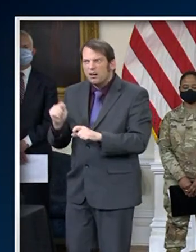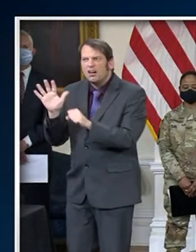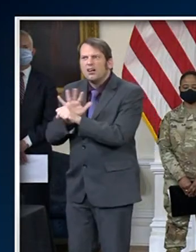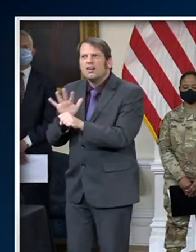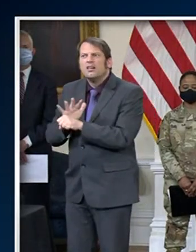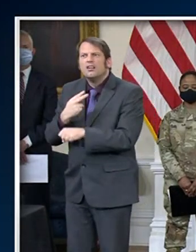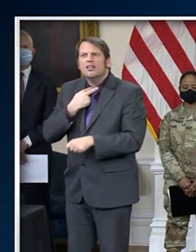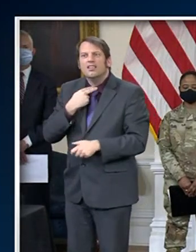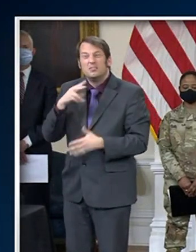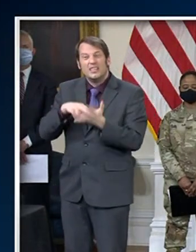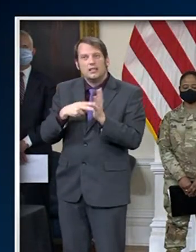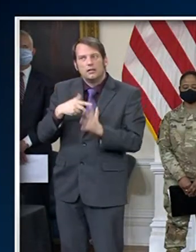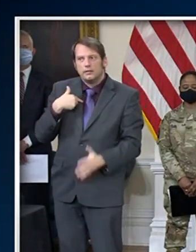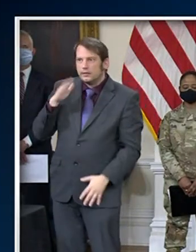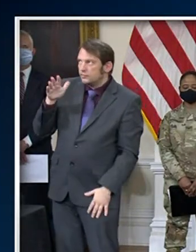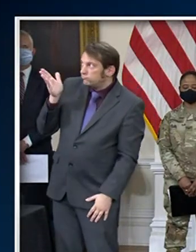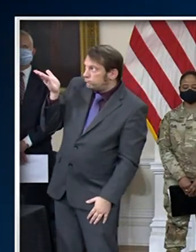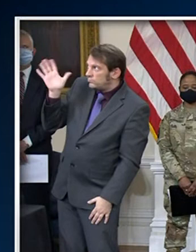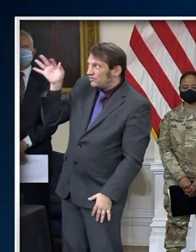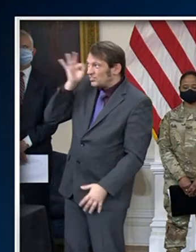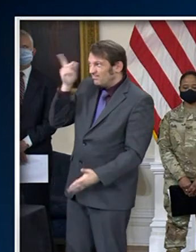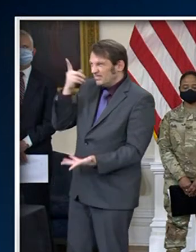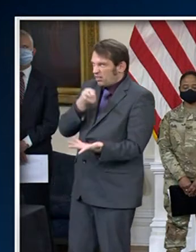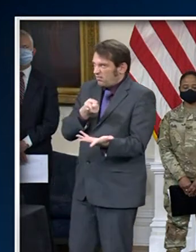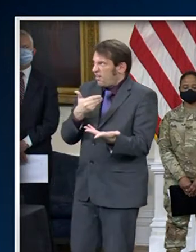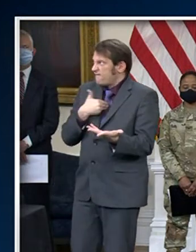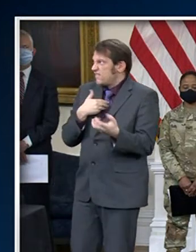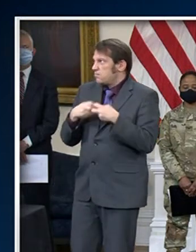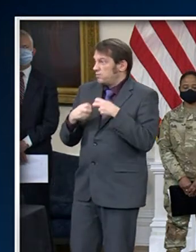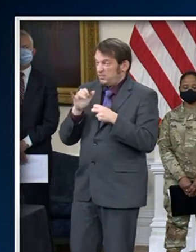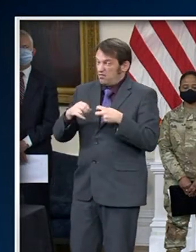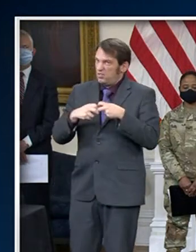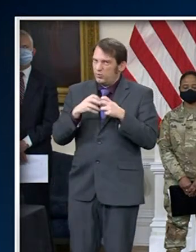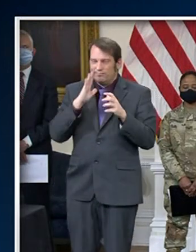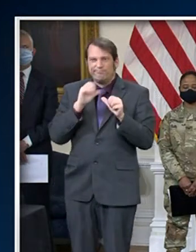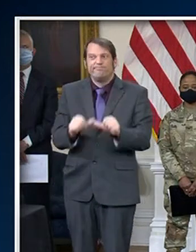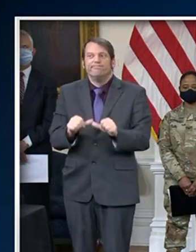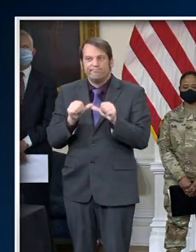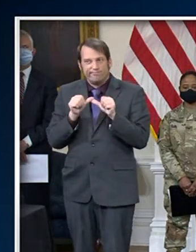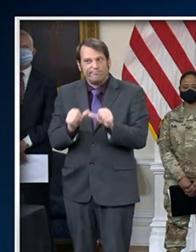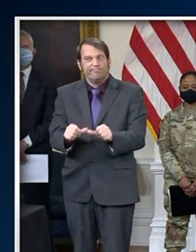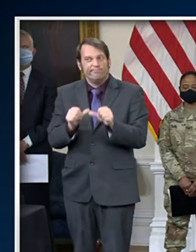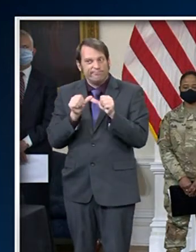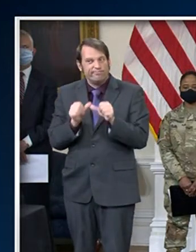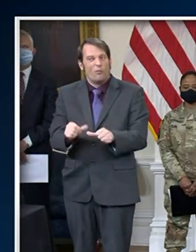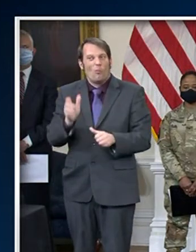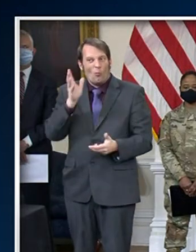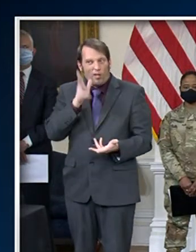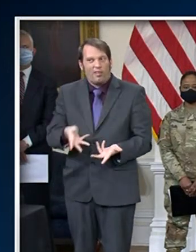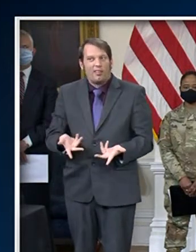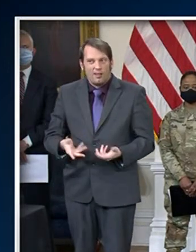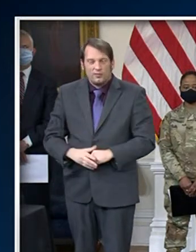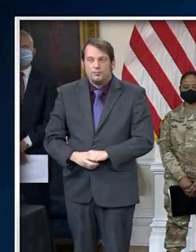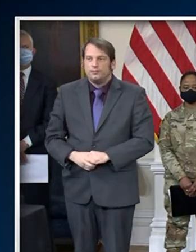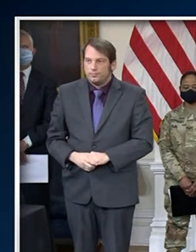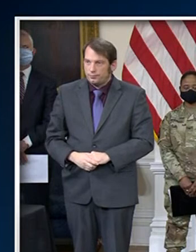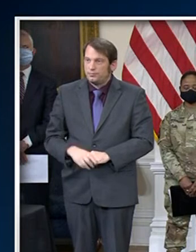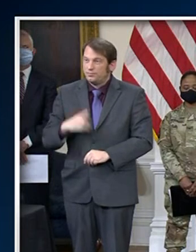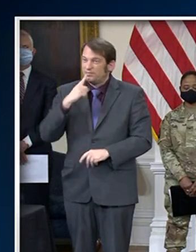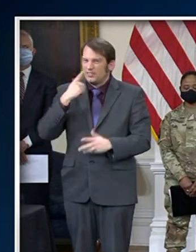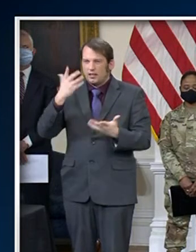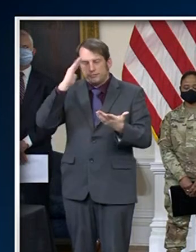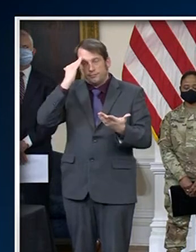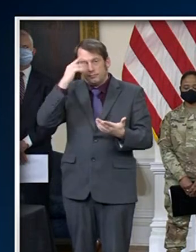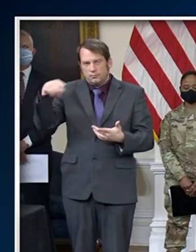will continue to exist for the foreseeable future. I know that this is extremely